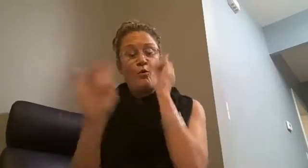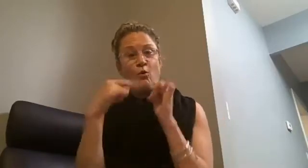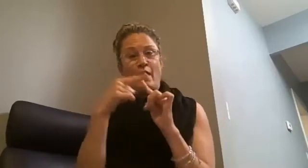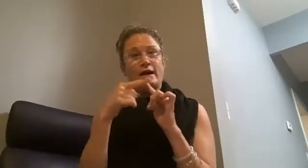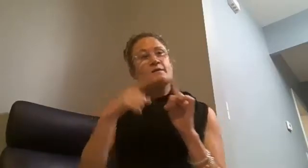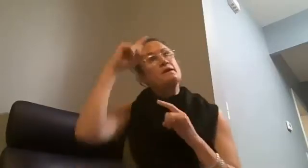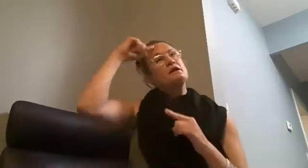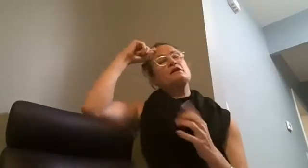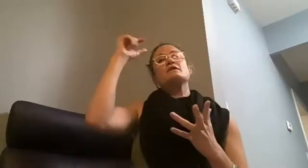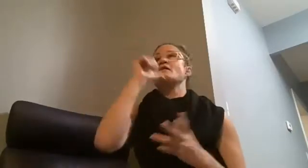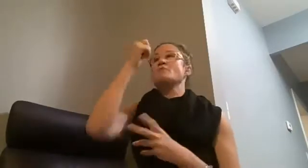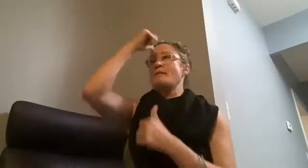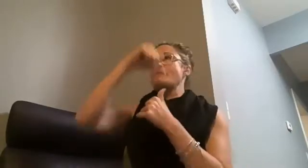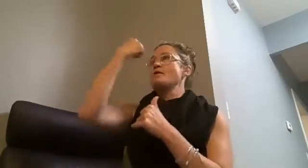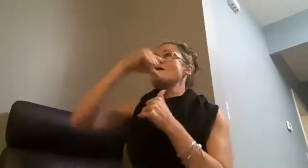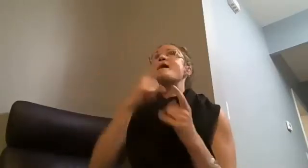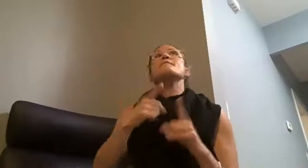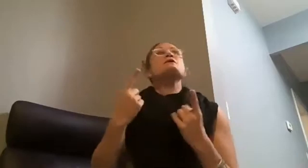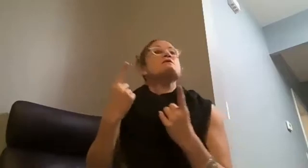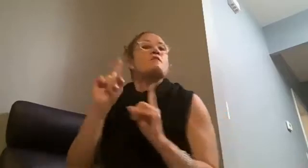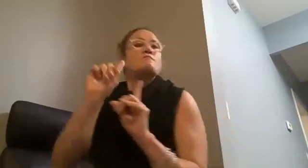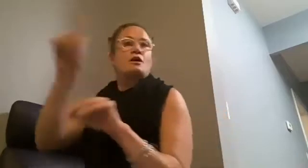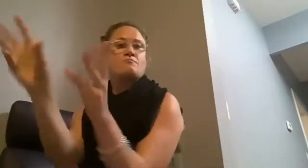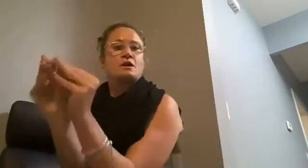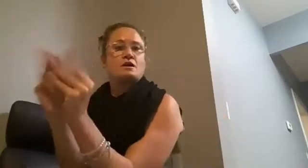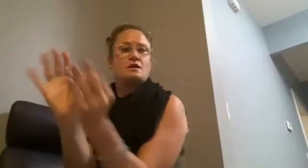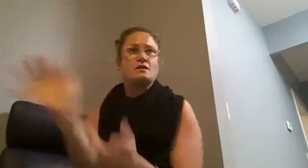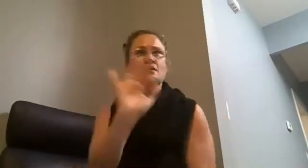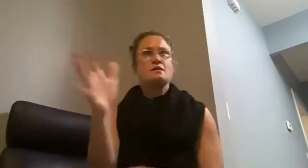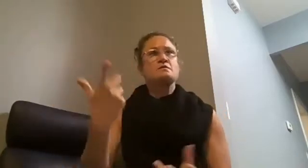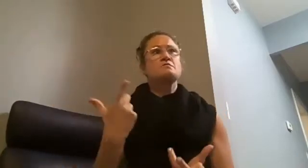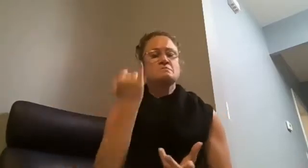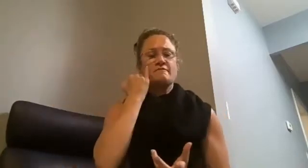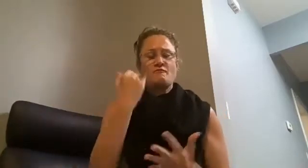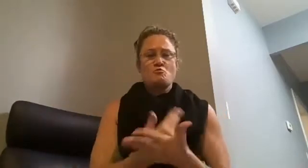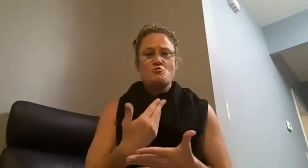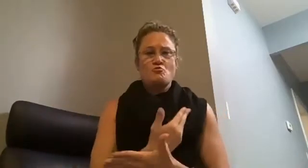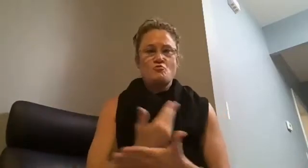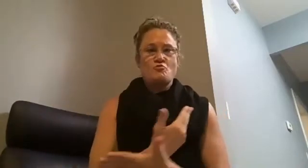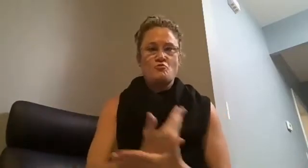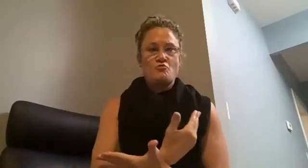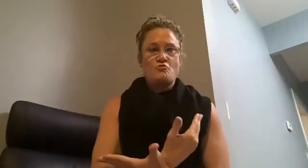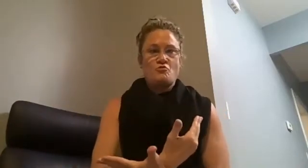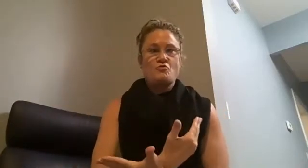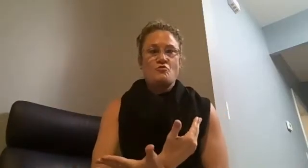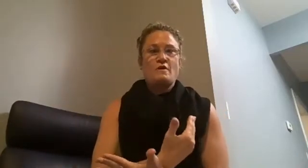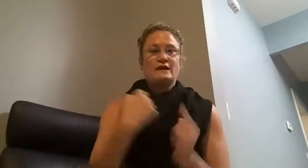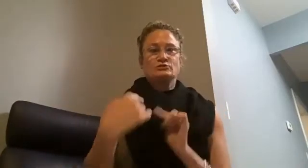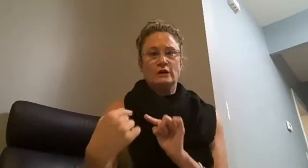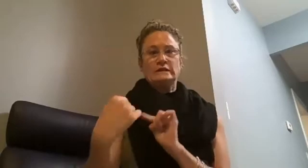horrible. And I always share that because if you are new and you're having that experience of going to